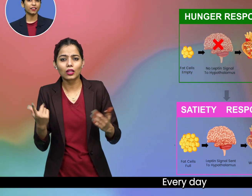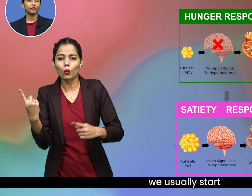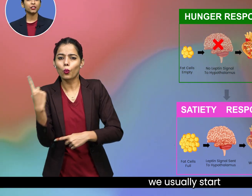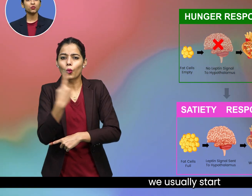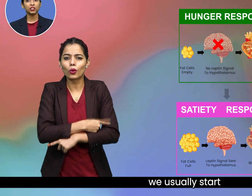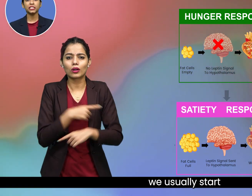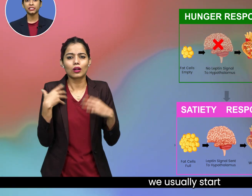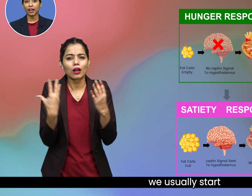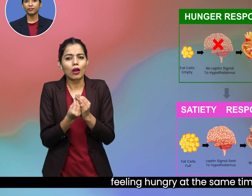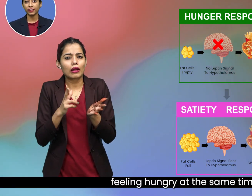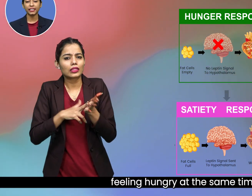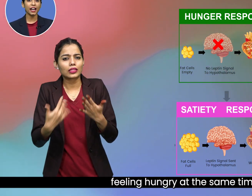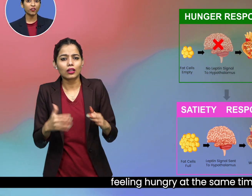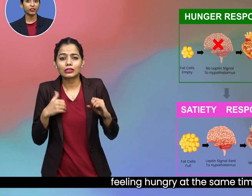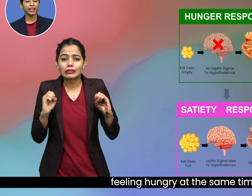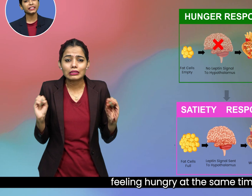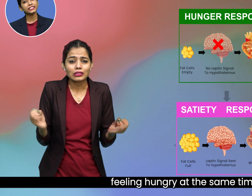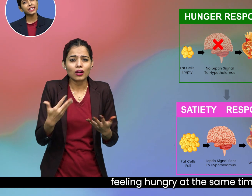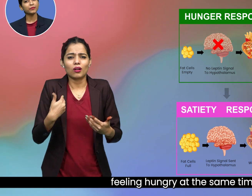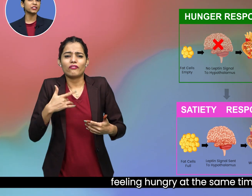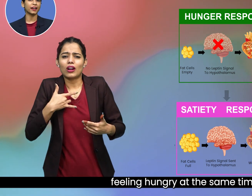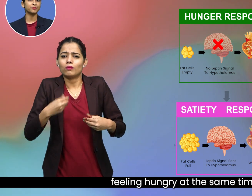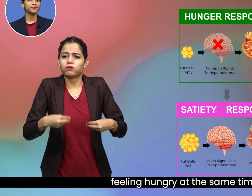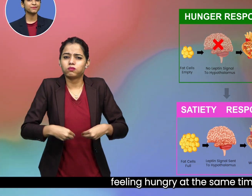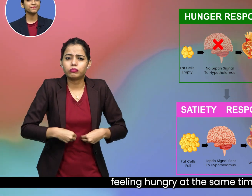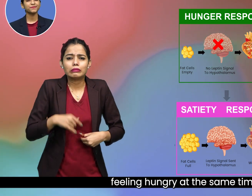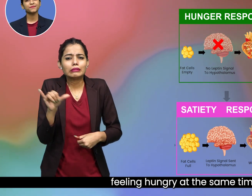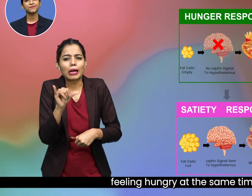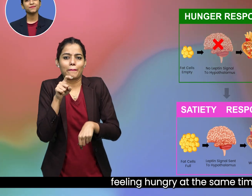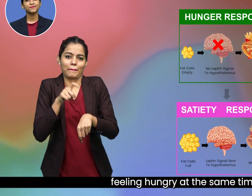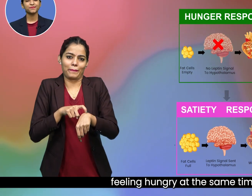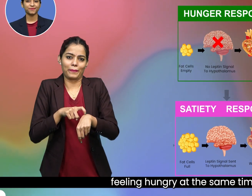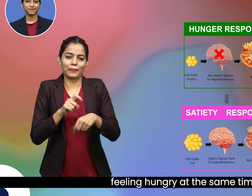Every day, we usually start feeling hungry at the same time.